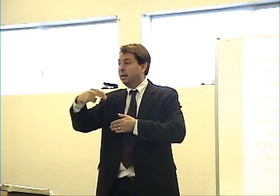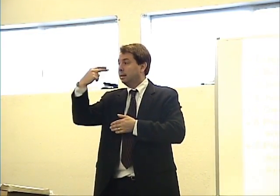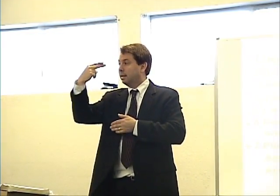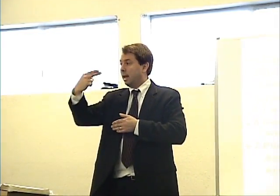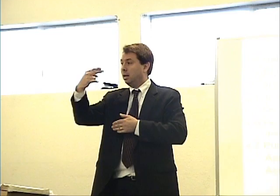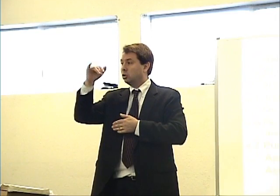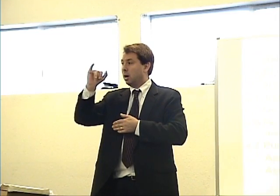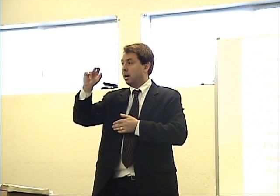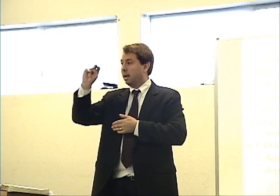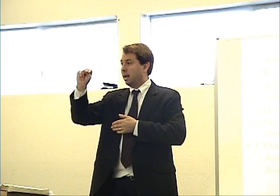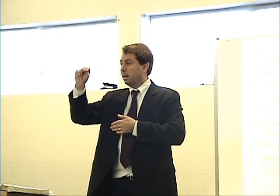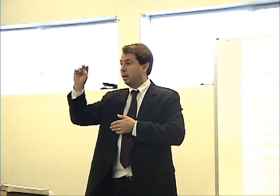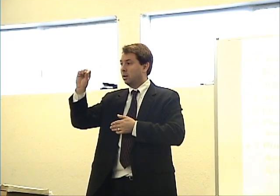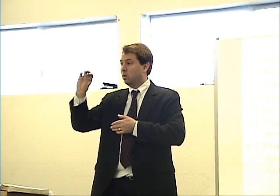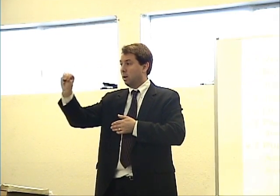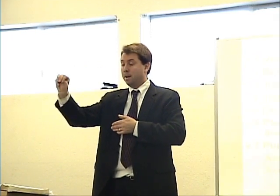is H-I-N-N-O-M.